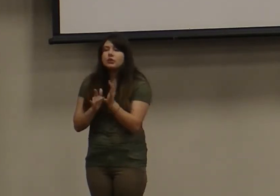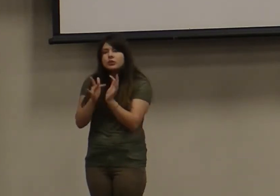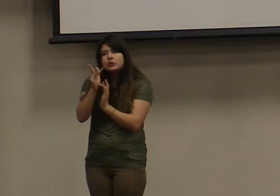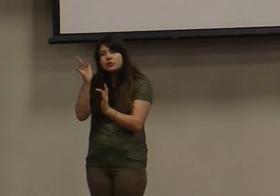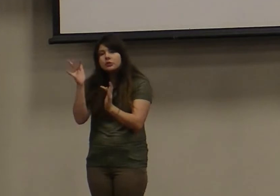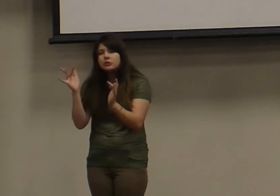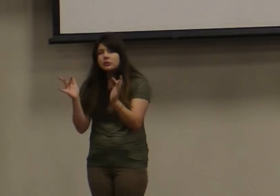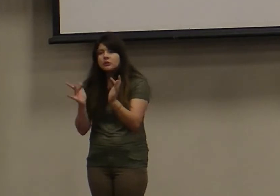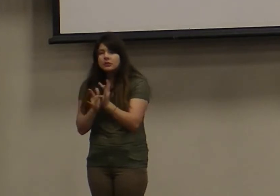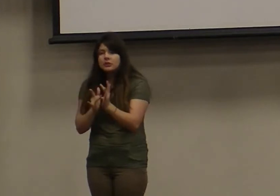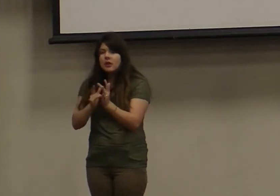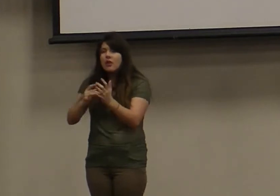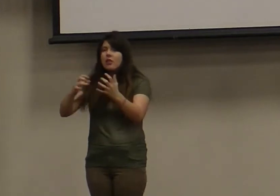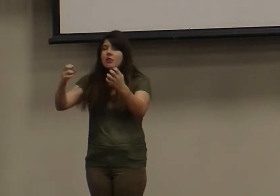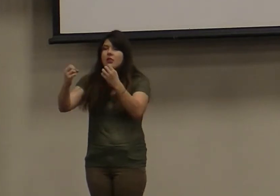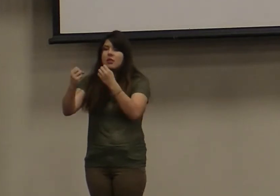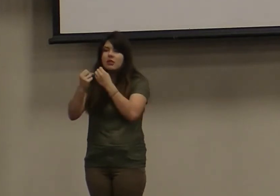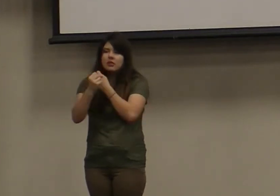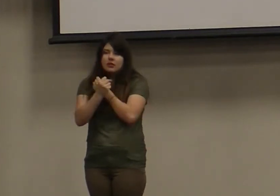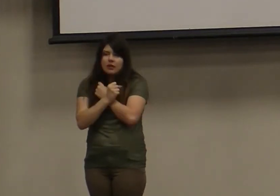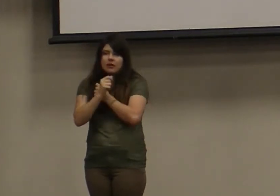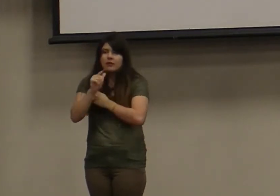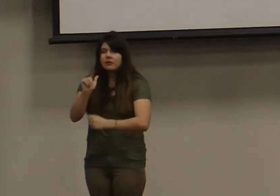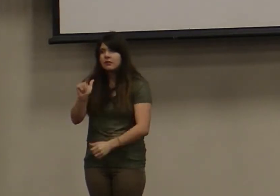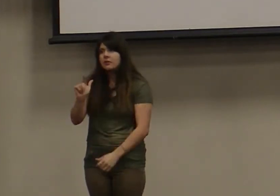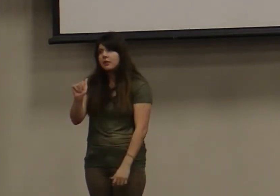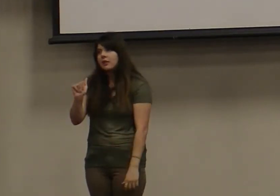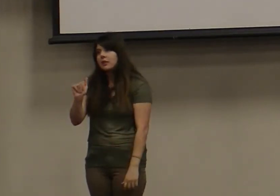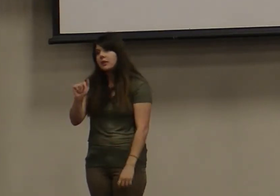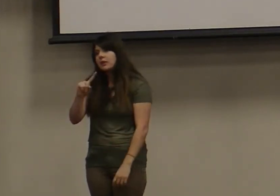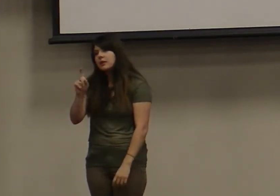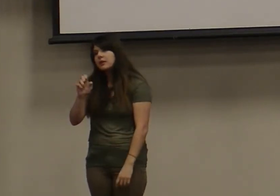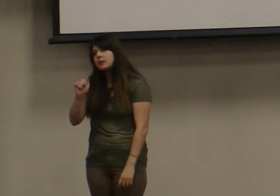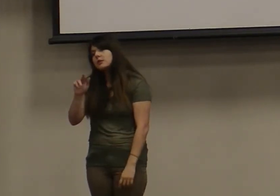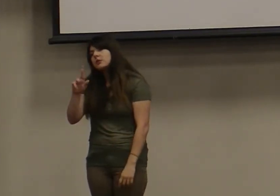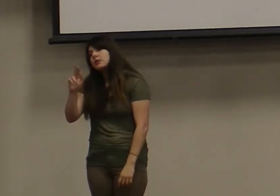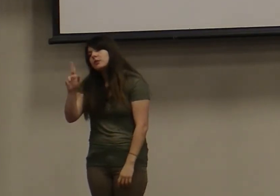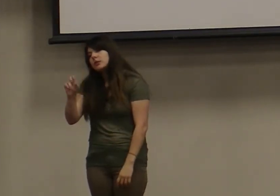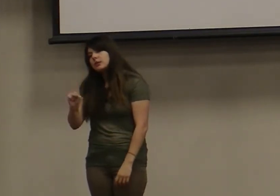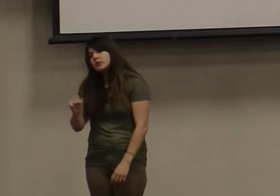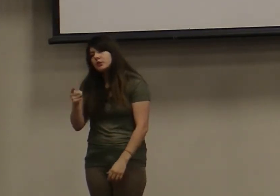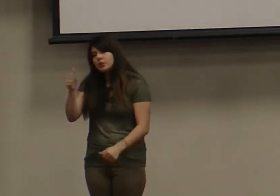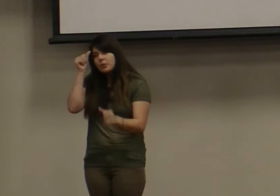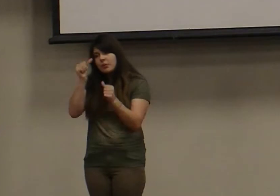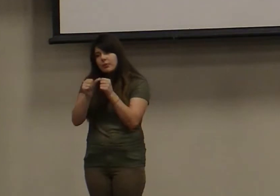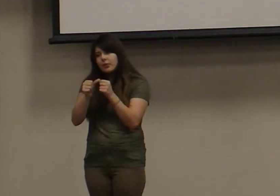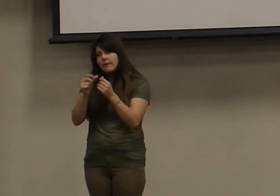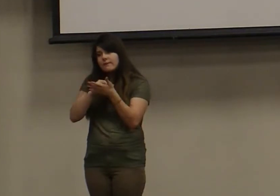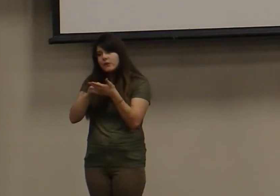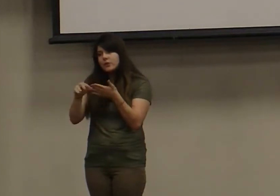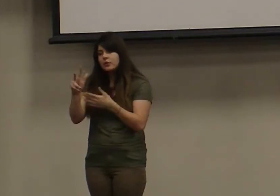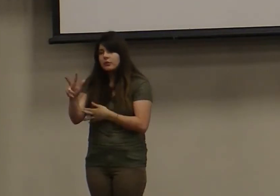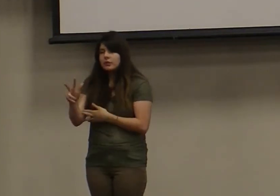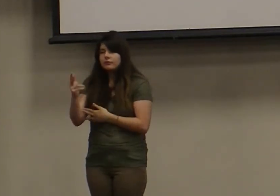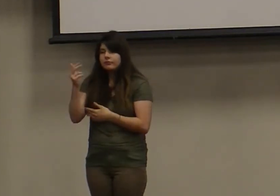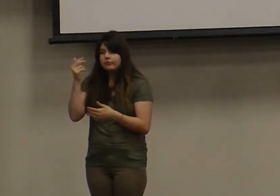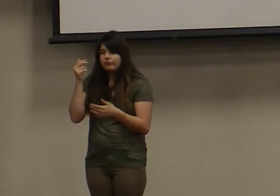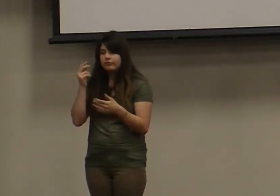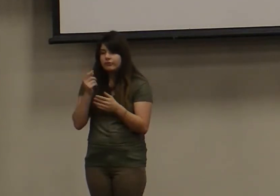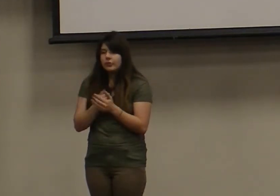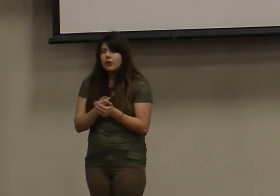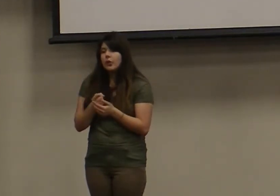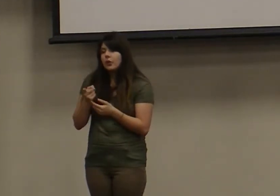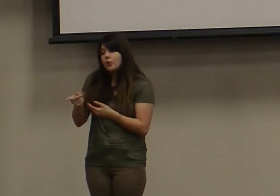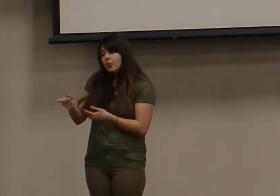Jesus loved Lazarus. You remember that in verse 3, don't you? The one whom you